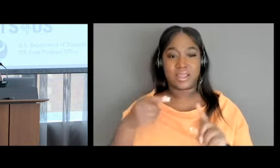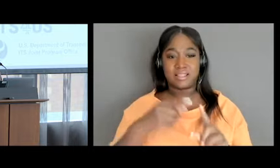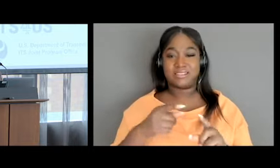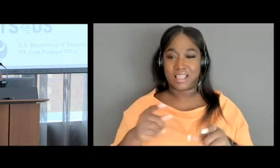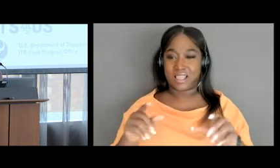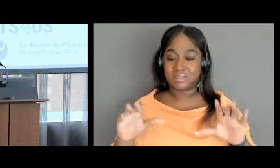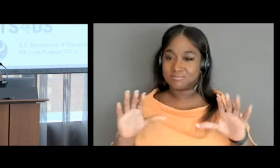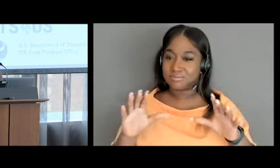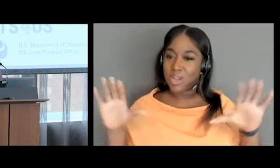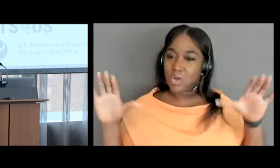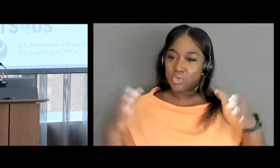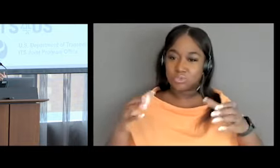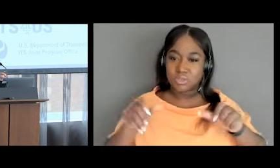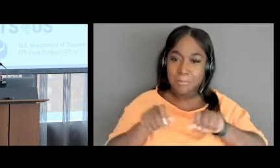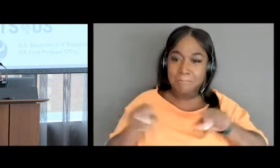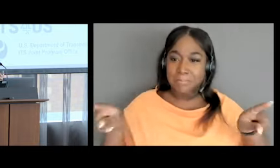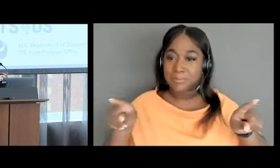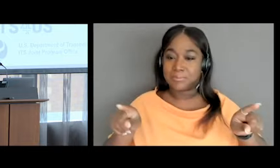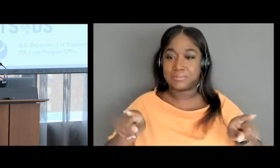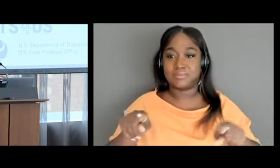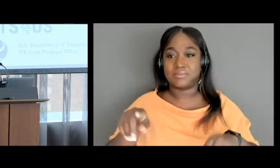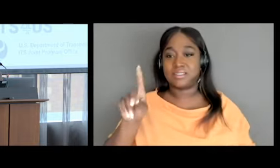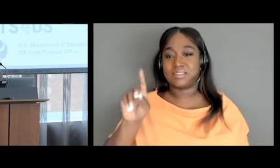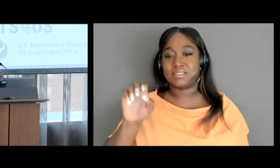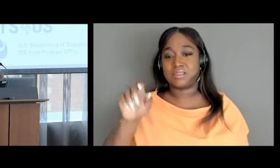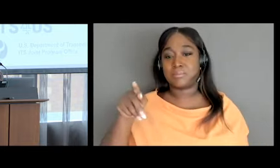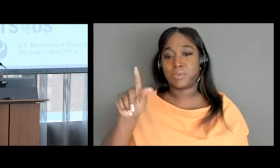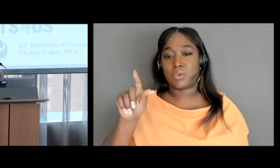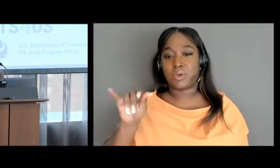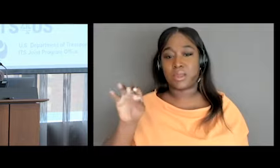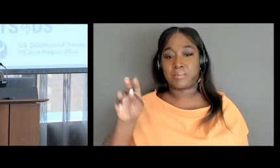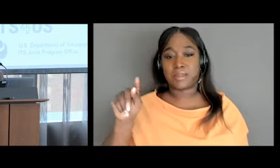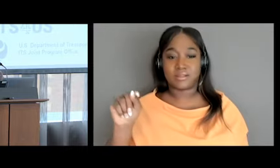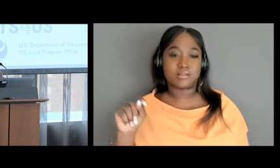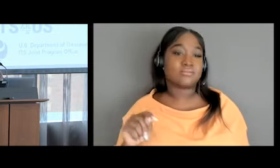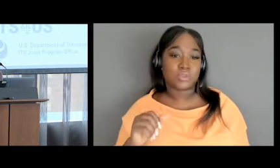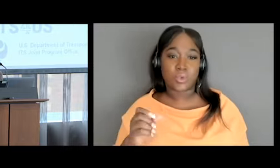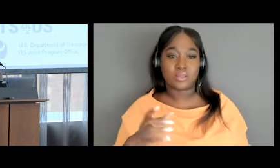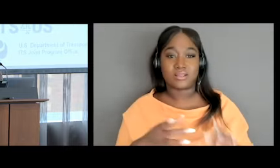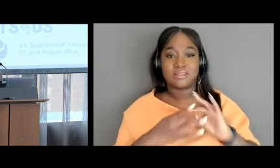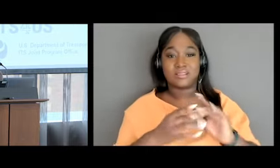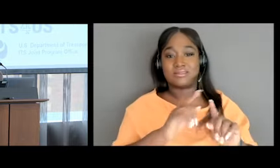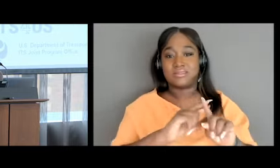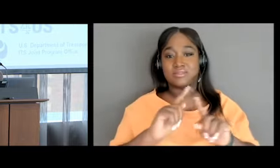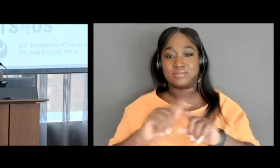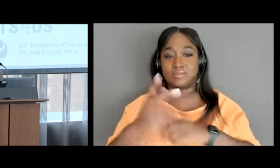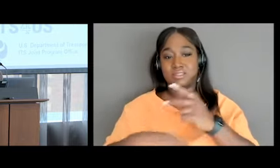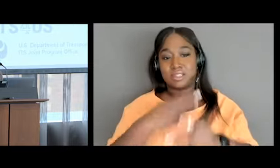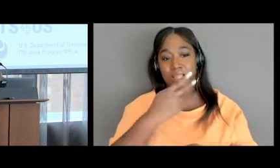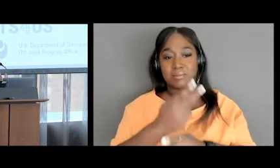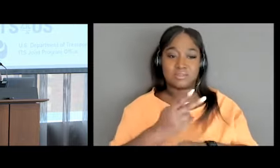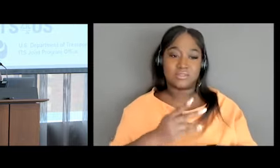that ties different types of demand response transit together that Matthew Widener was